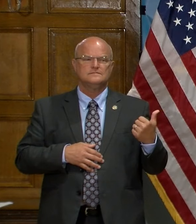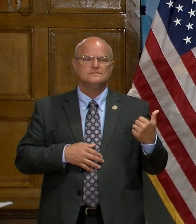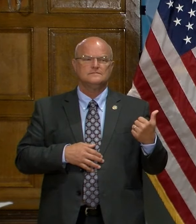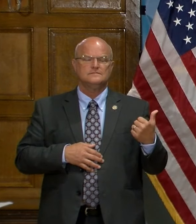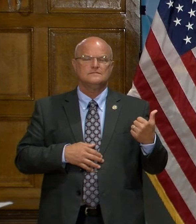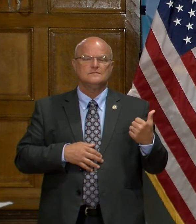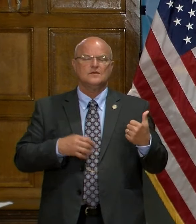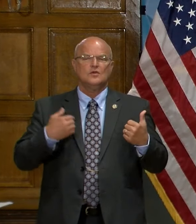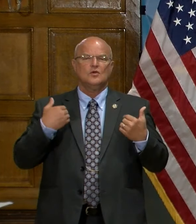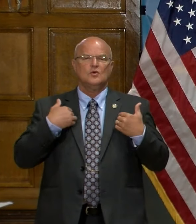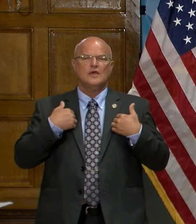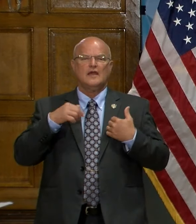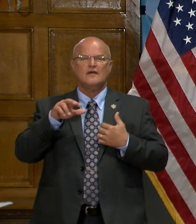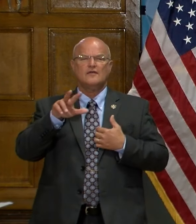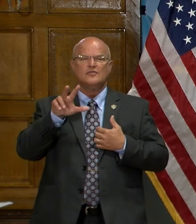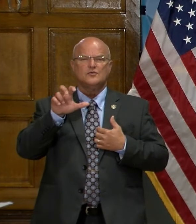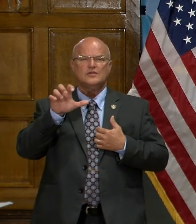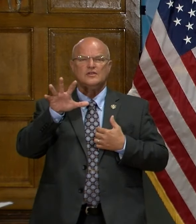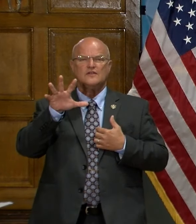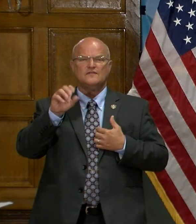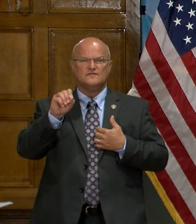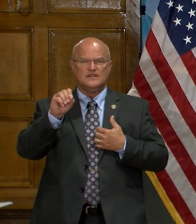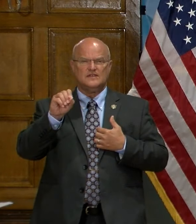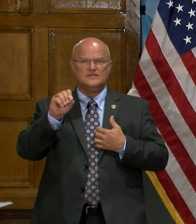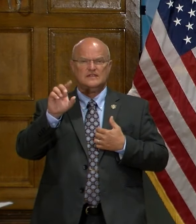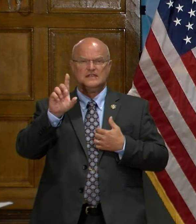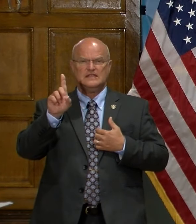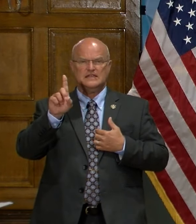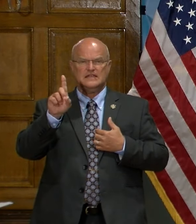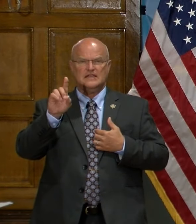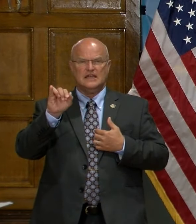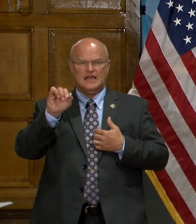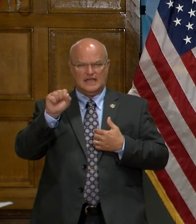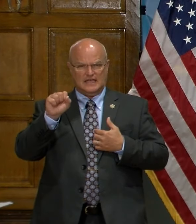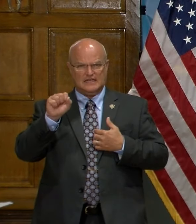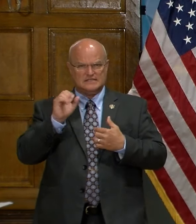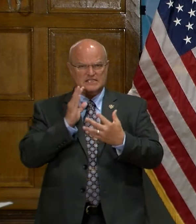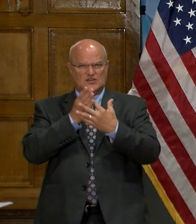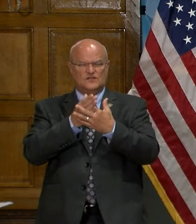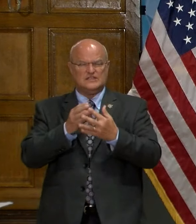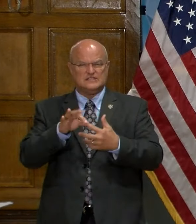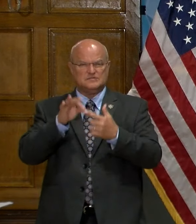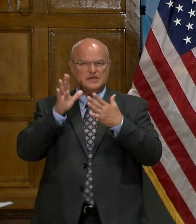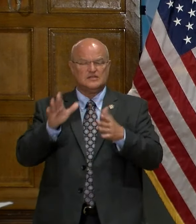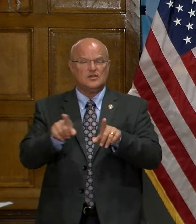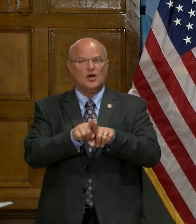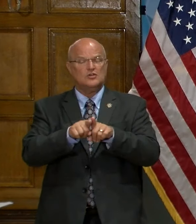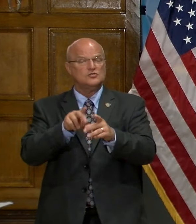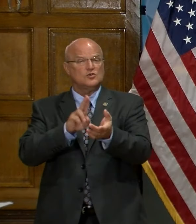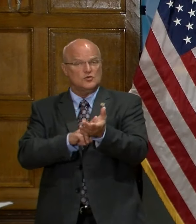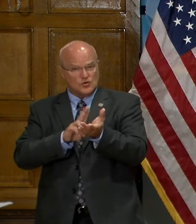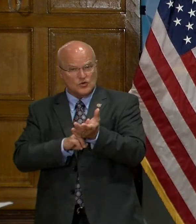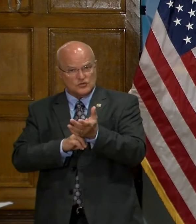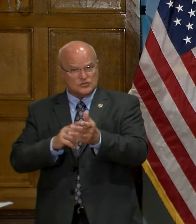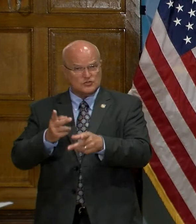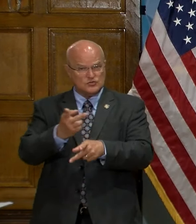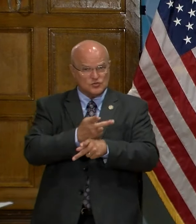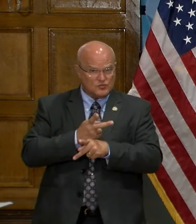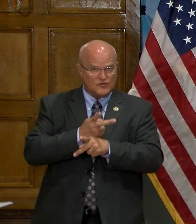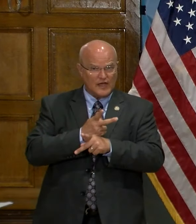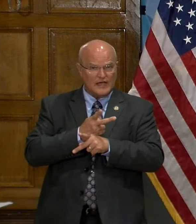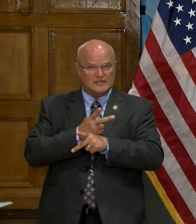Yes. We have 350 DIS, disease intervention specialists, also nurses and